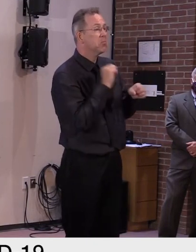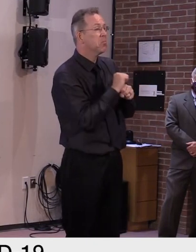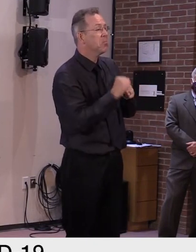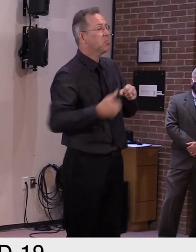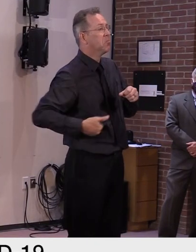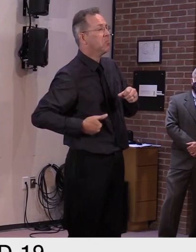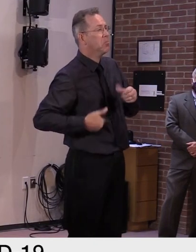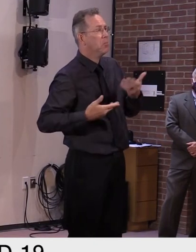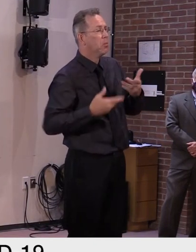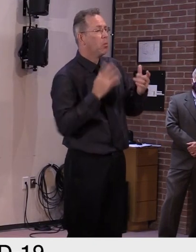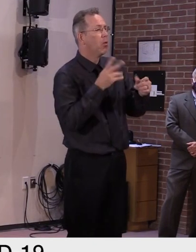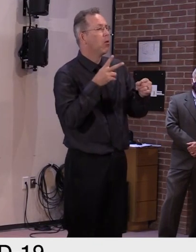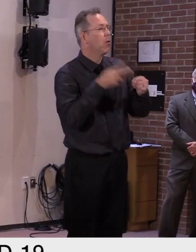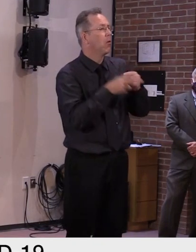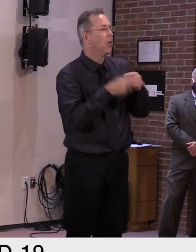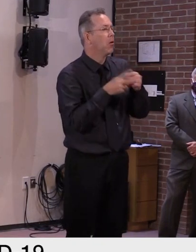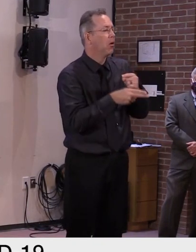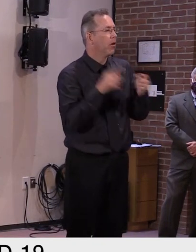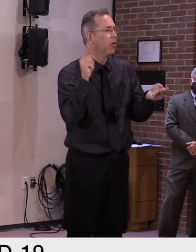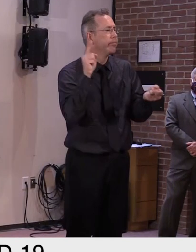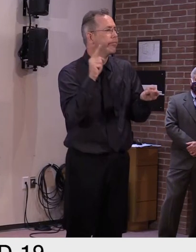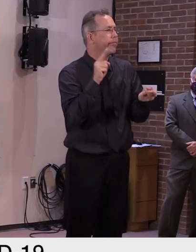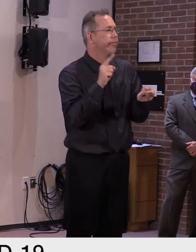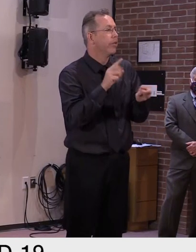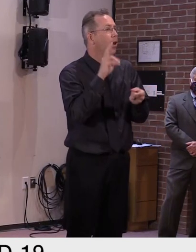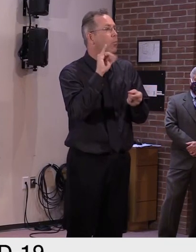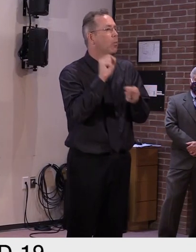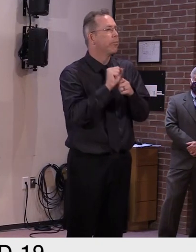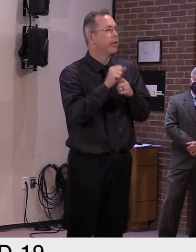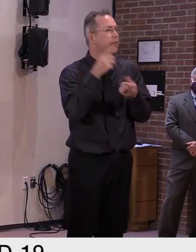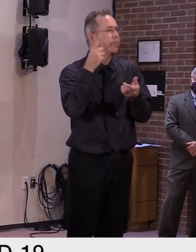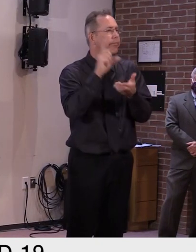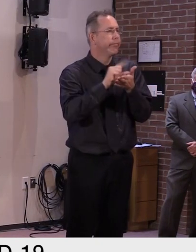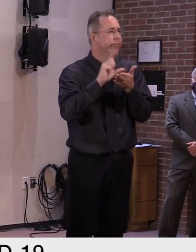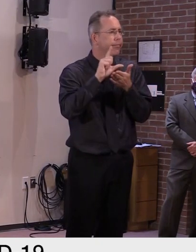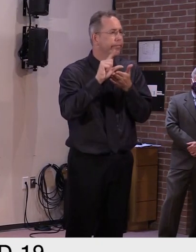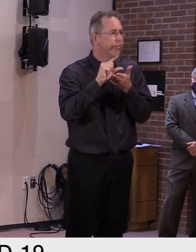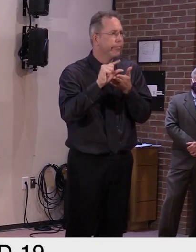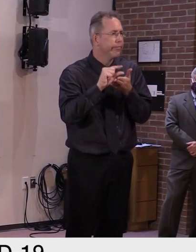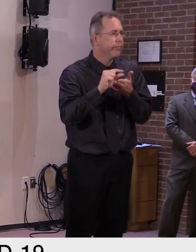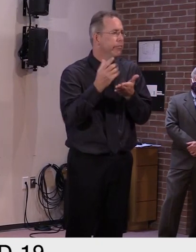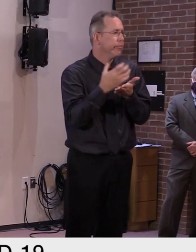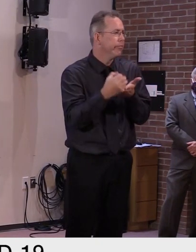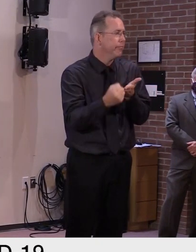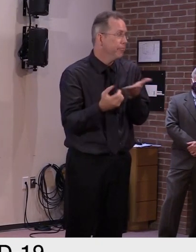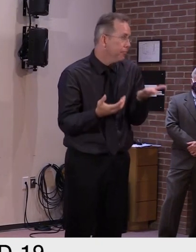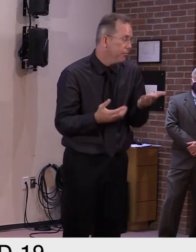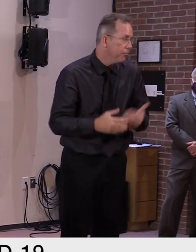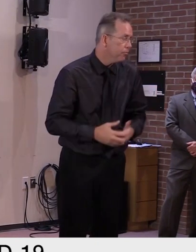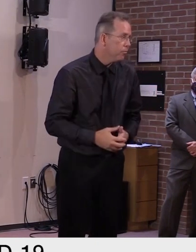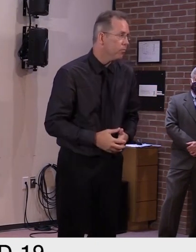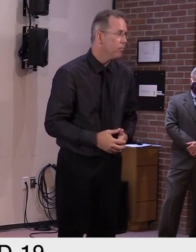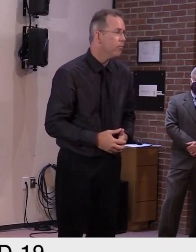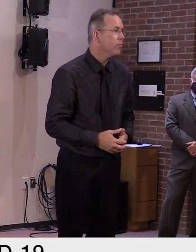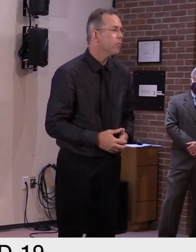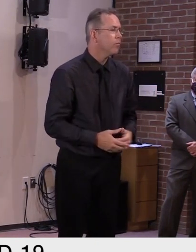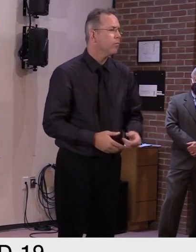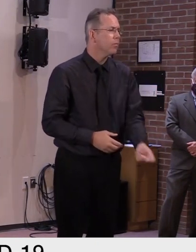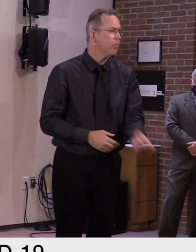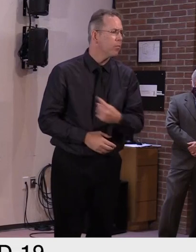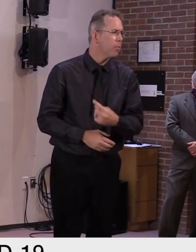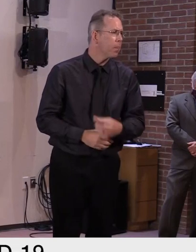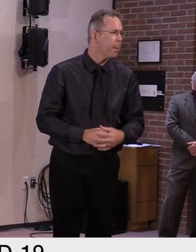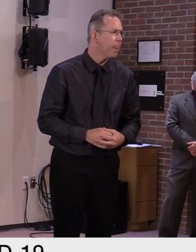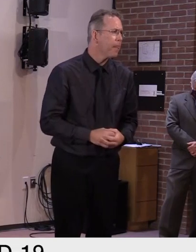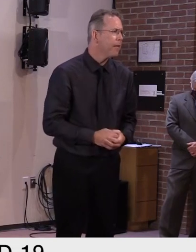Thank you. I had a question that I suspect is for Dr. Levine. I'm,